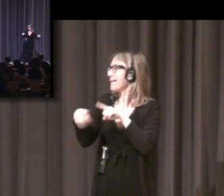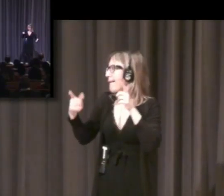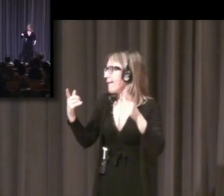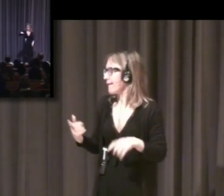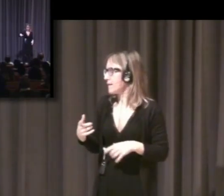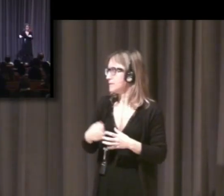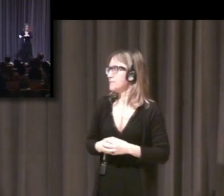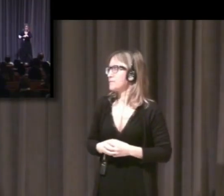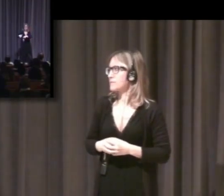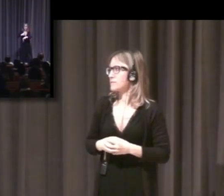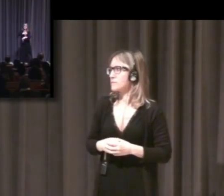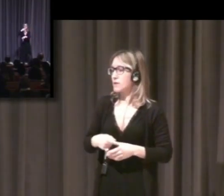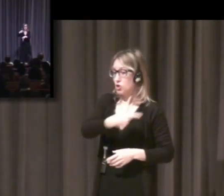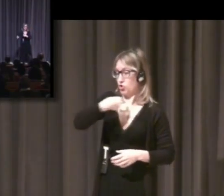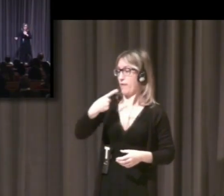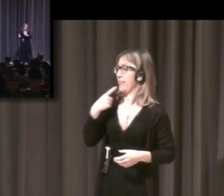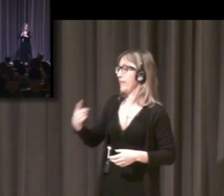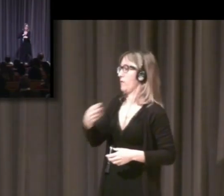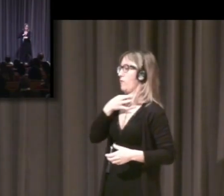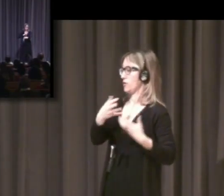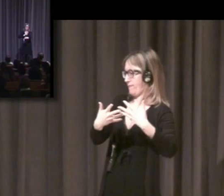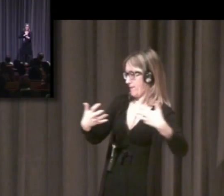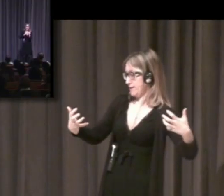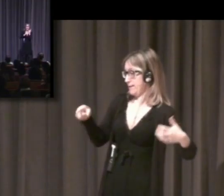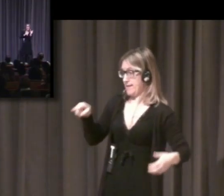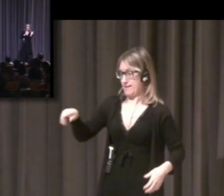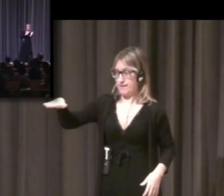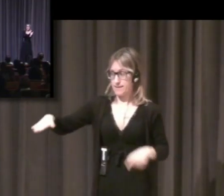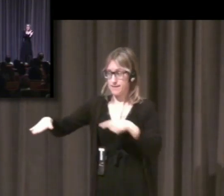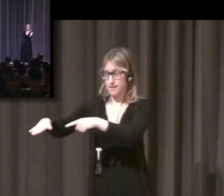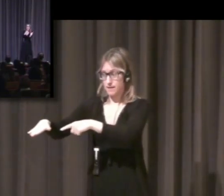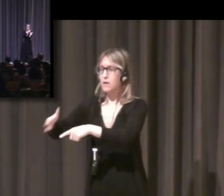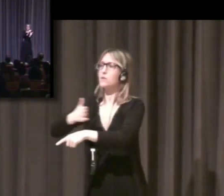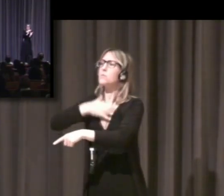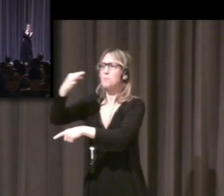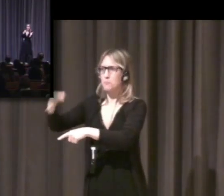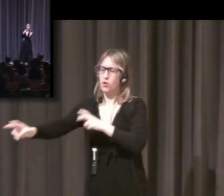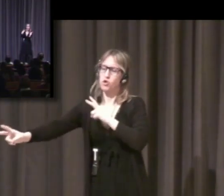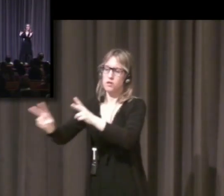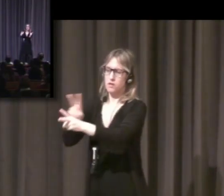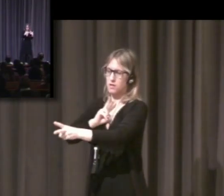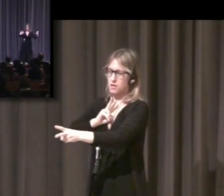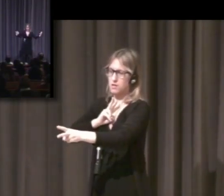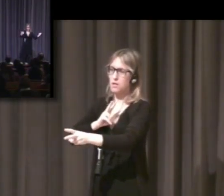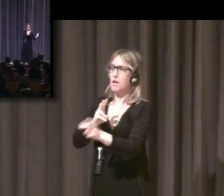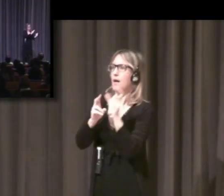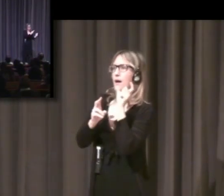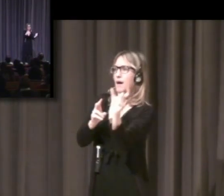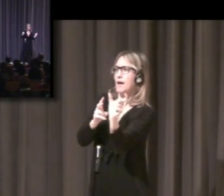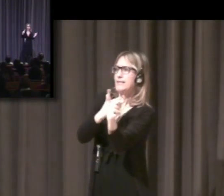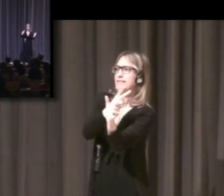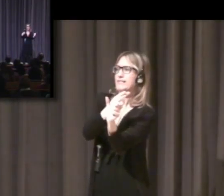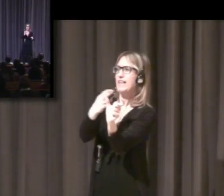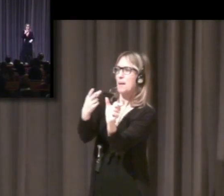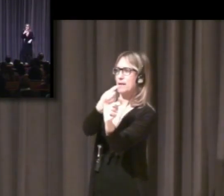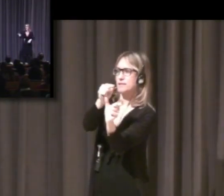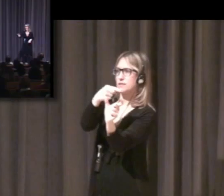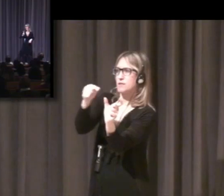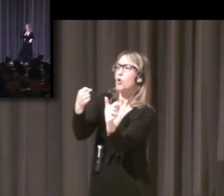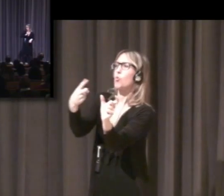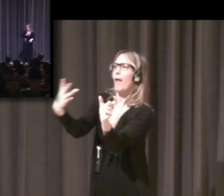how many syllables are in that sentence. The child can tell us how many syllables are in a